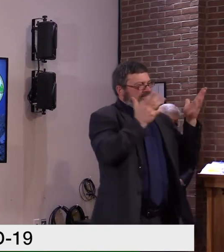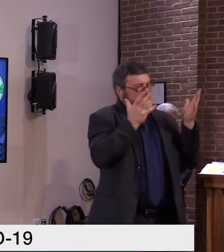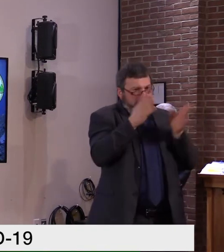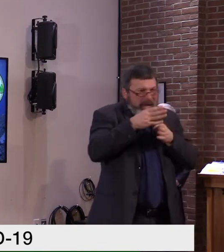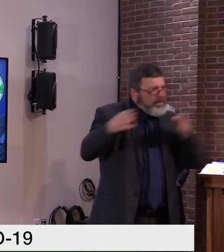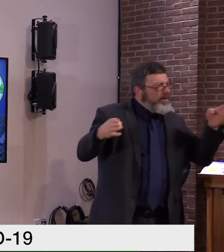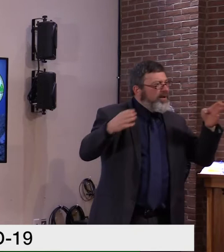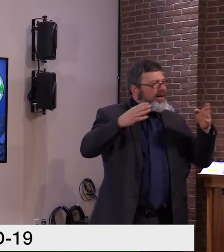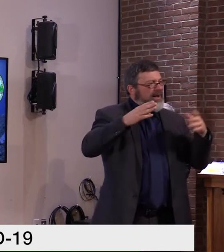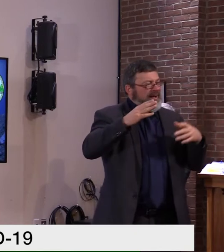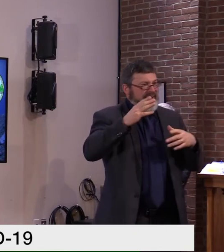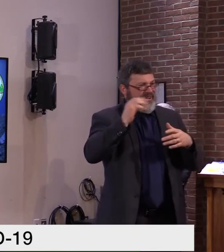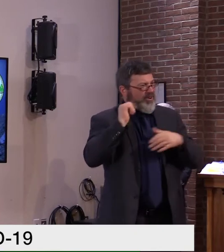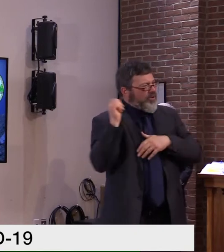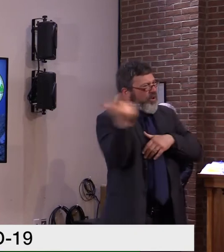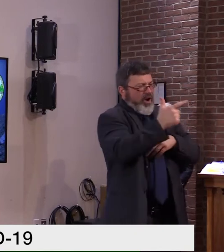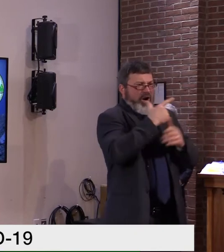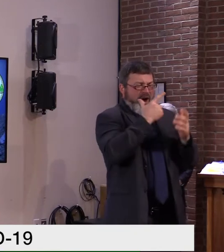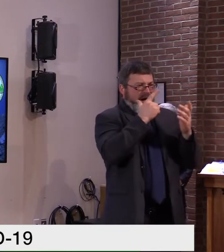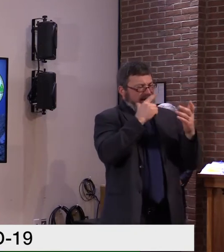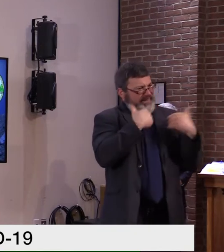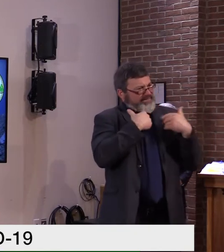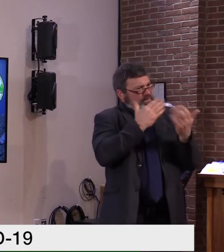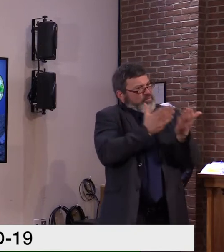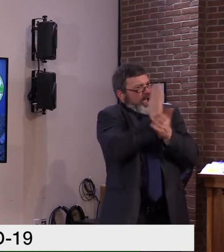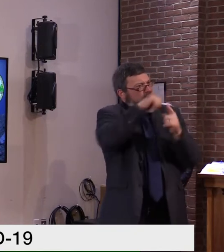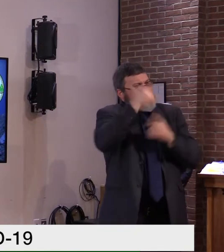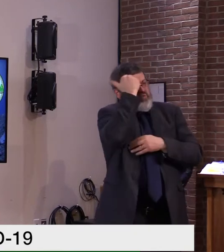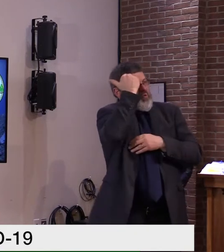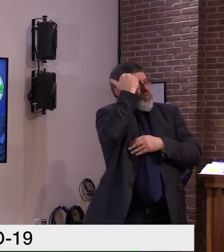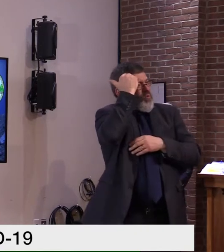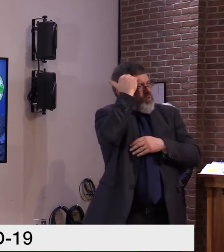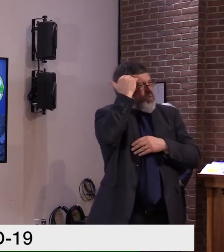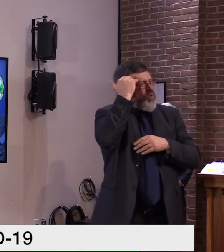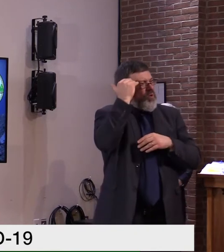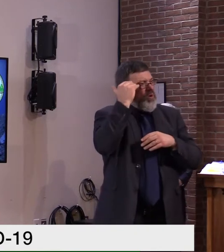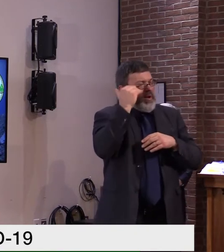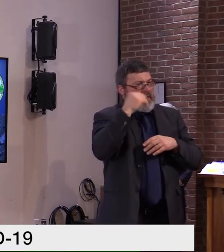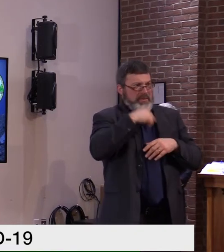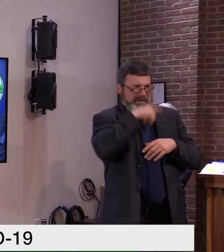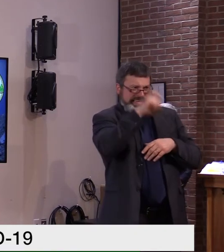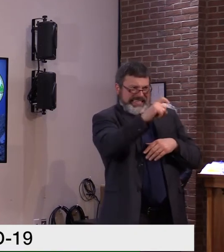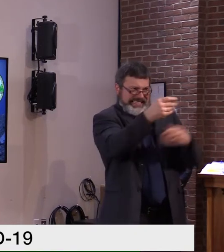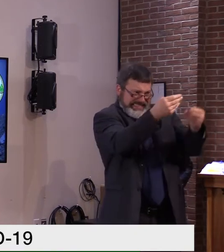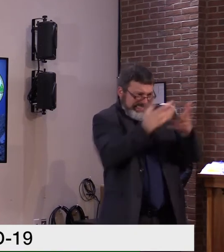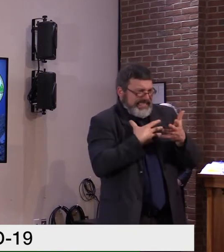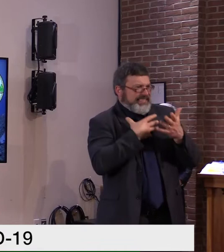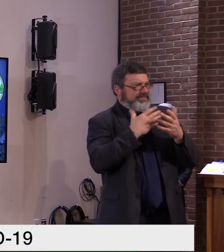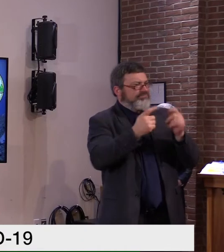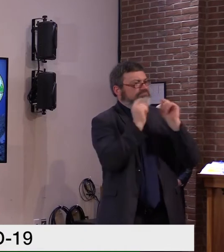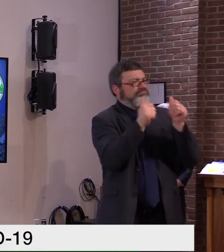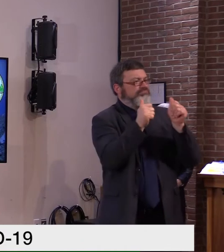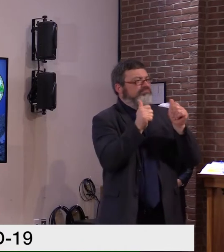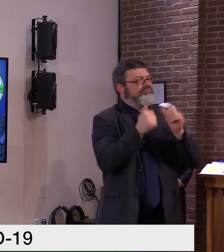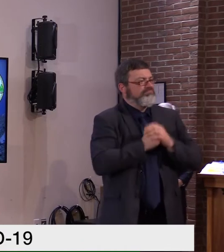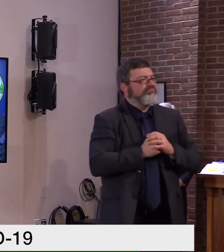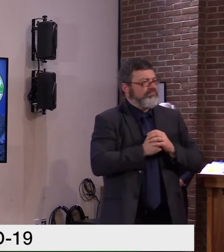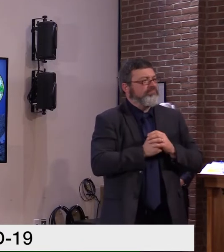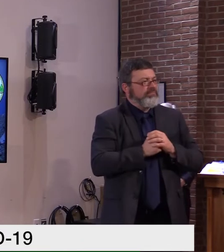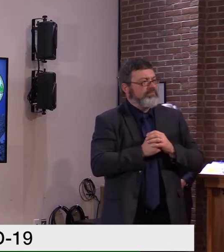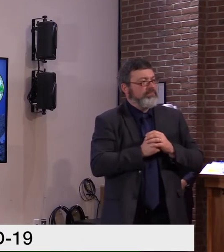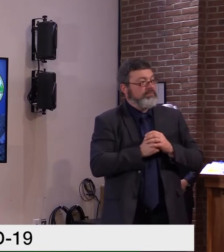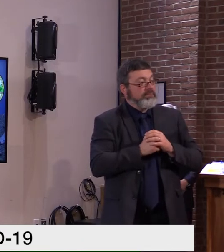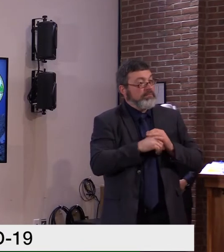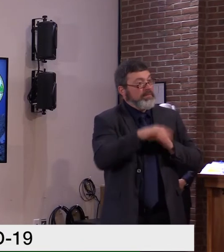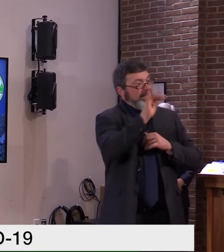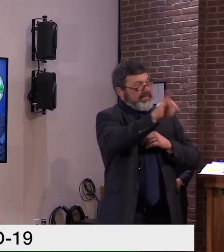health and to have this in a timely fashion. You can help simply by being intentional about what you do.